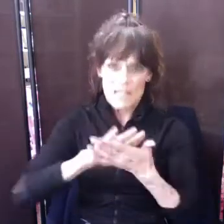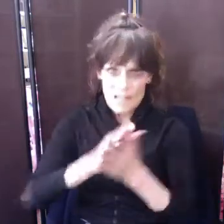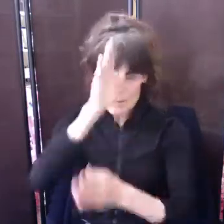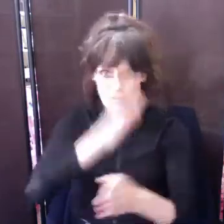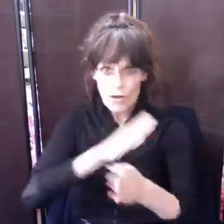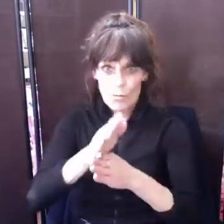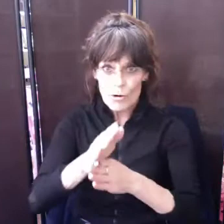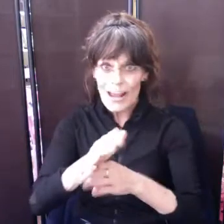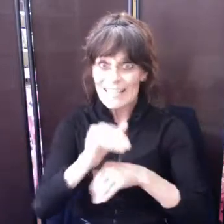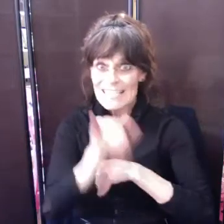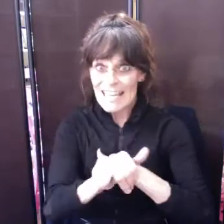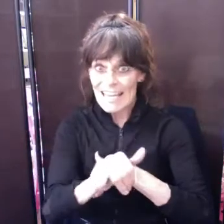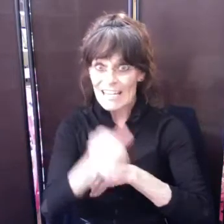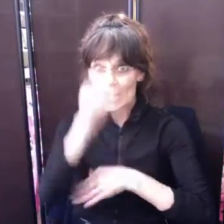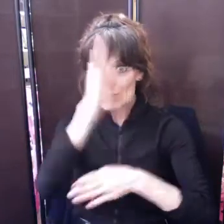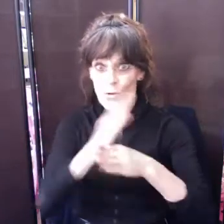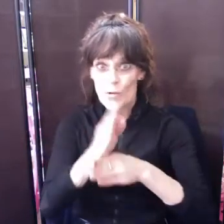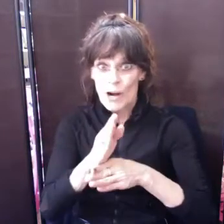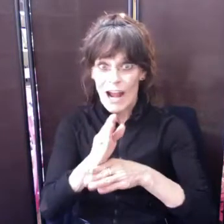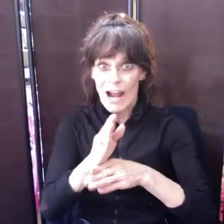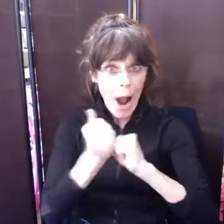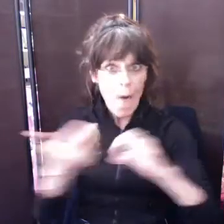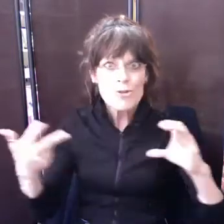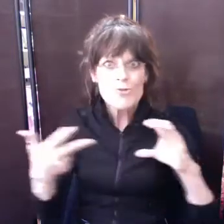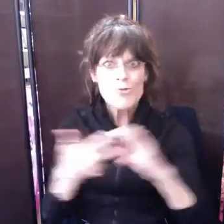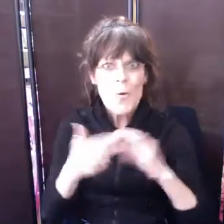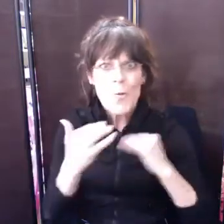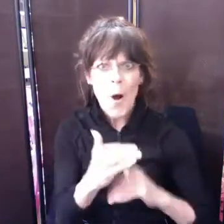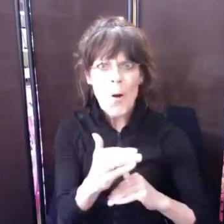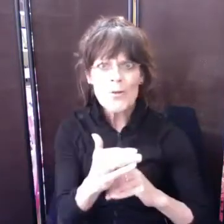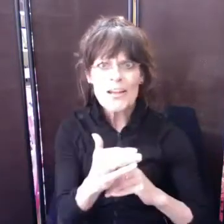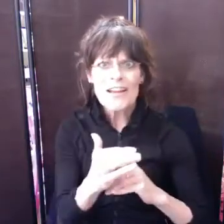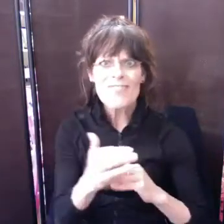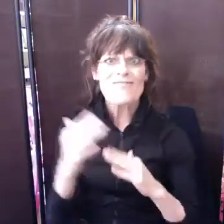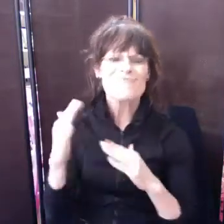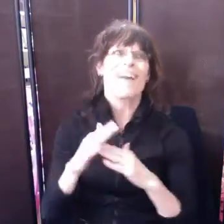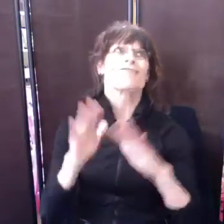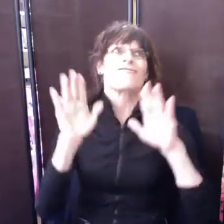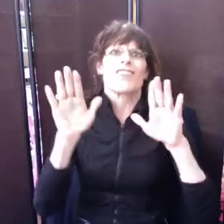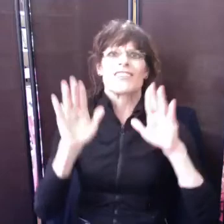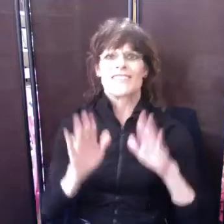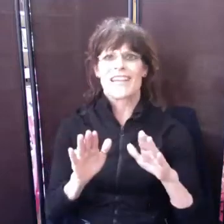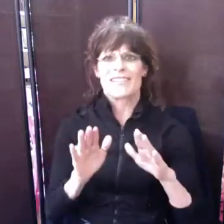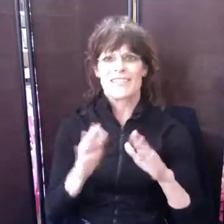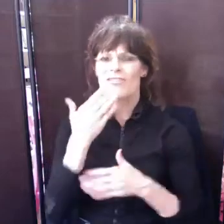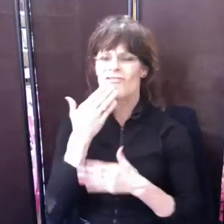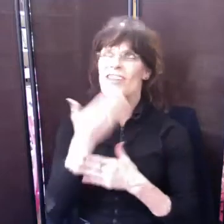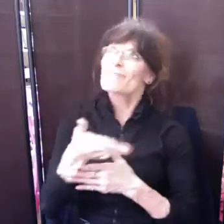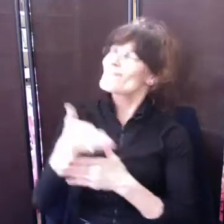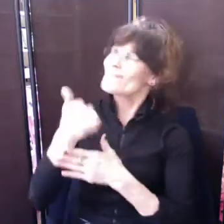Zoom only. And that's a fantastic thing. So thank God for Zoom and Alcoholics